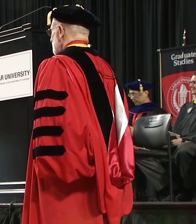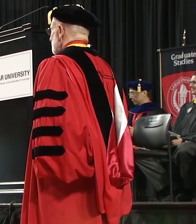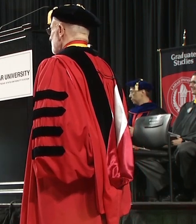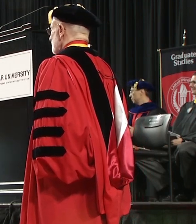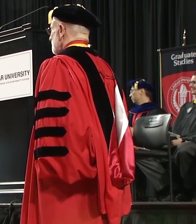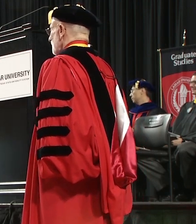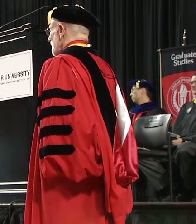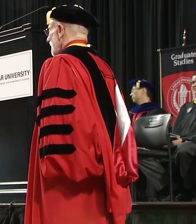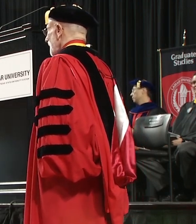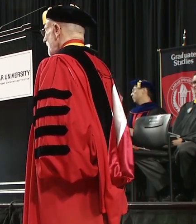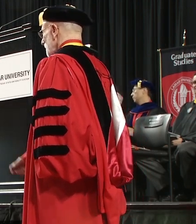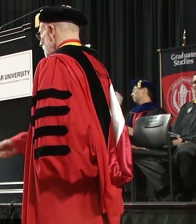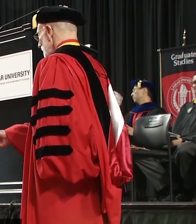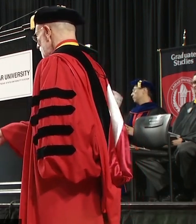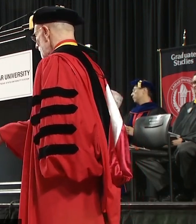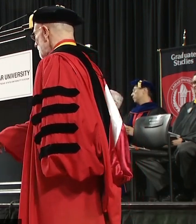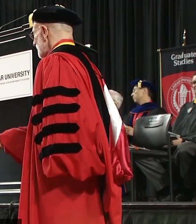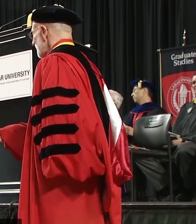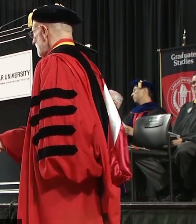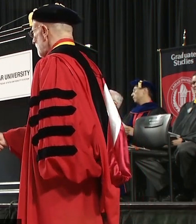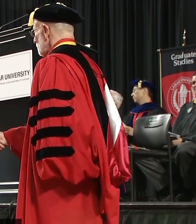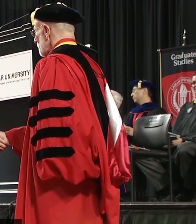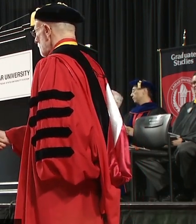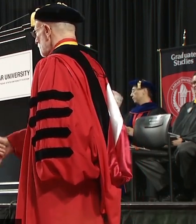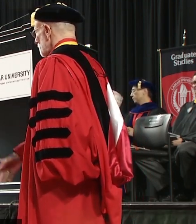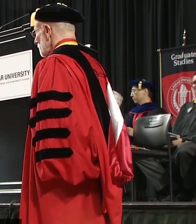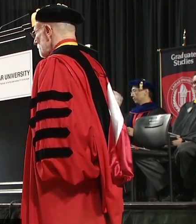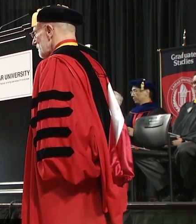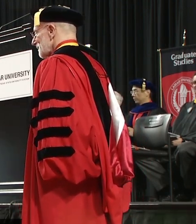Lubna Ali Almatari.